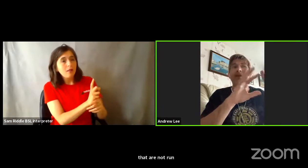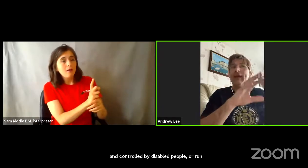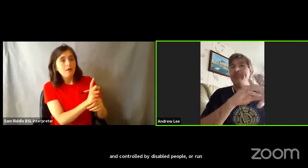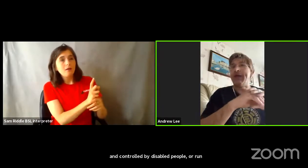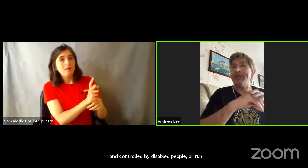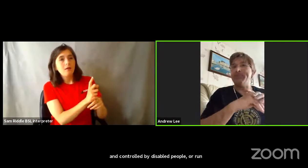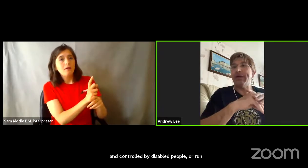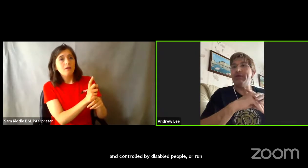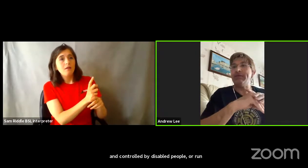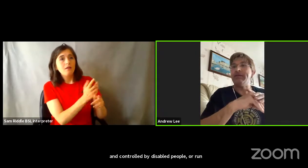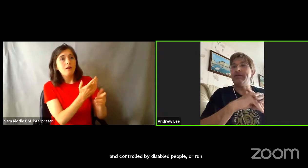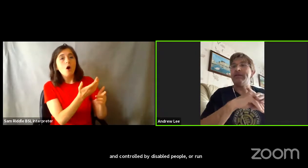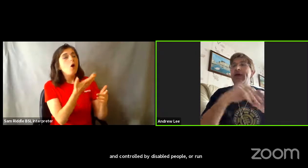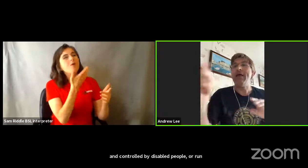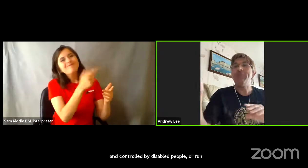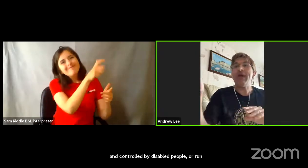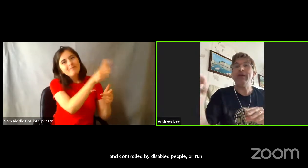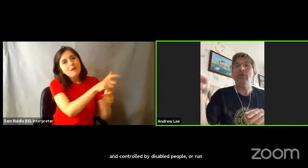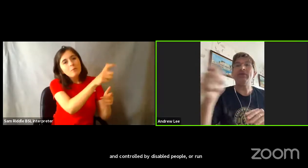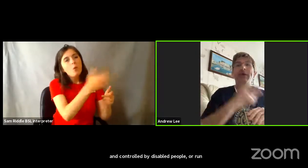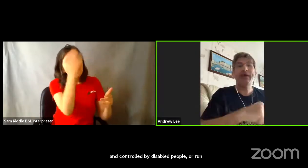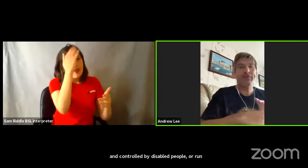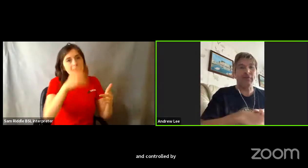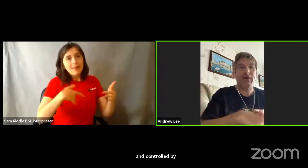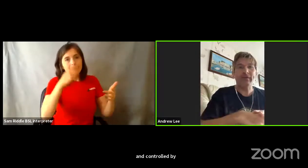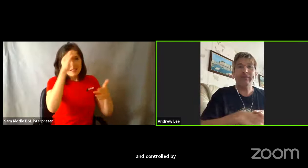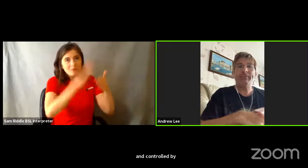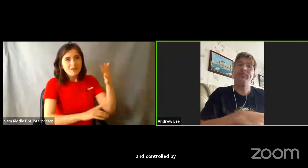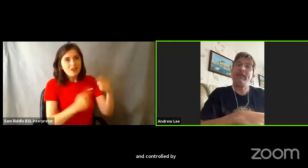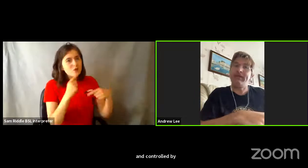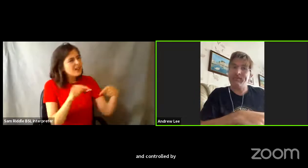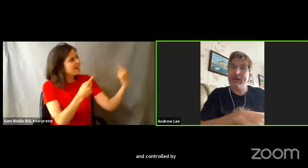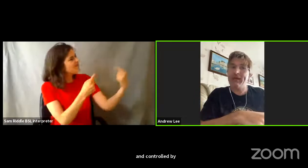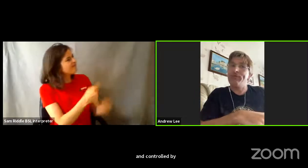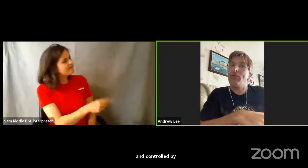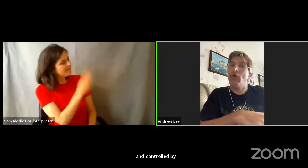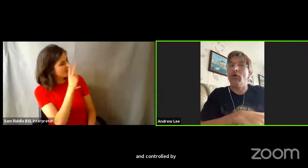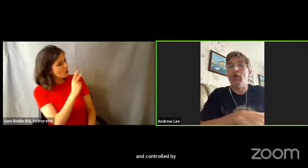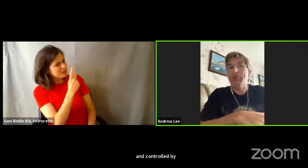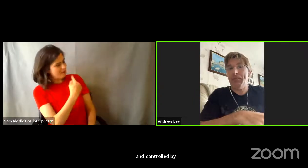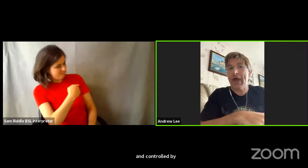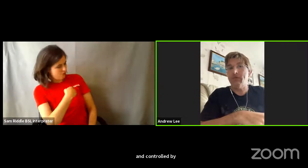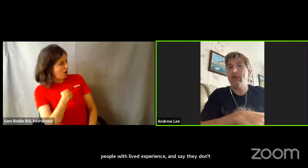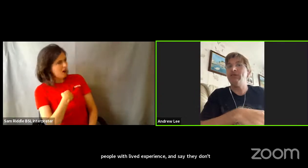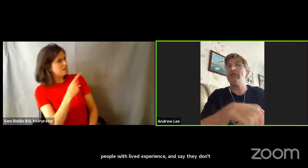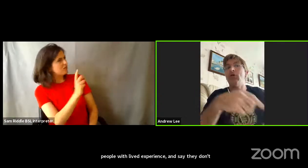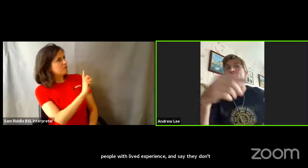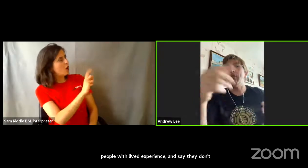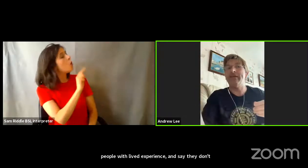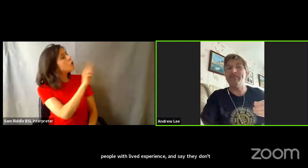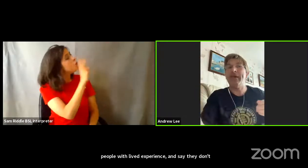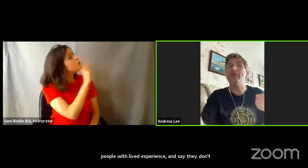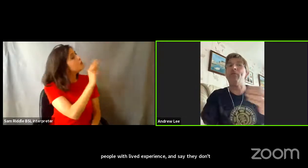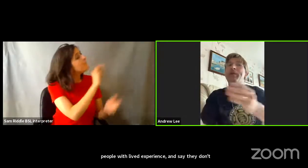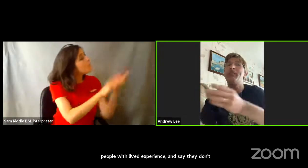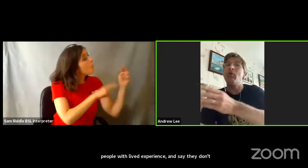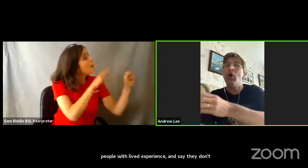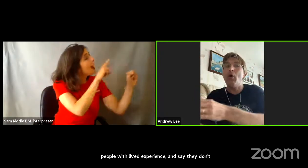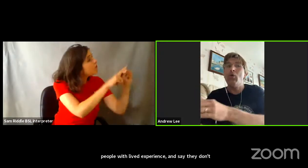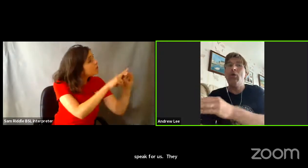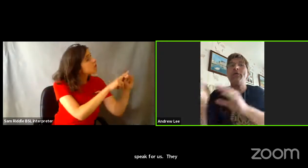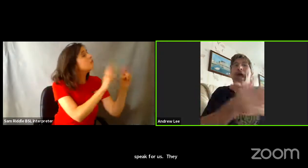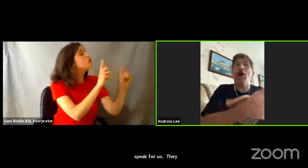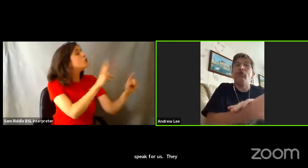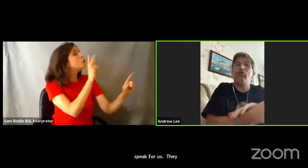people with lived experience, and say, they don't speak for us, they speak for parents, or they speak for